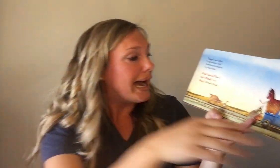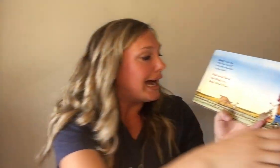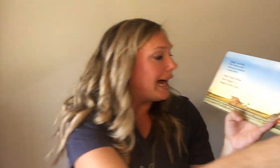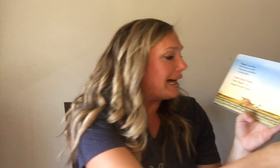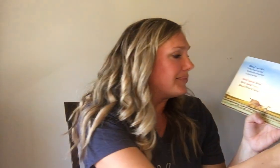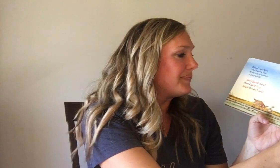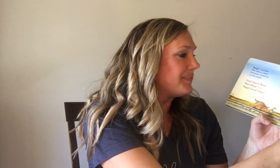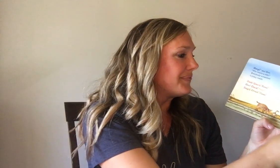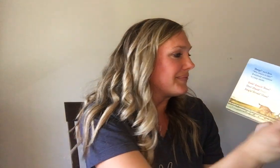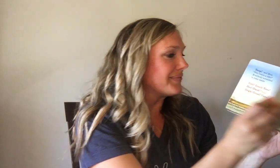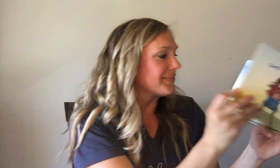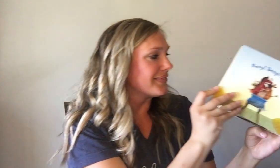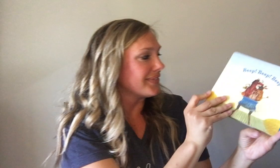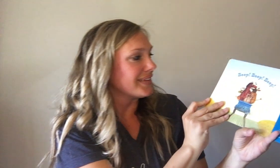maa.